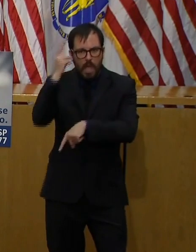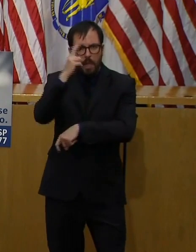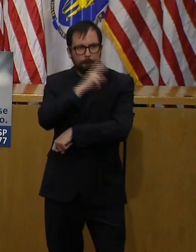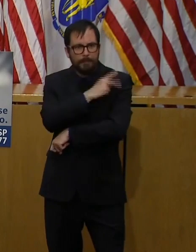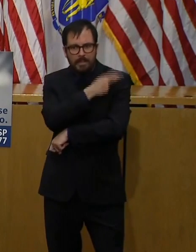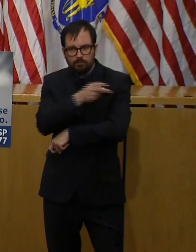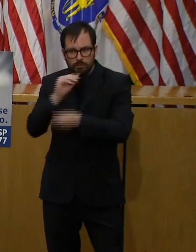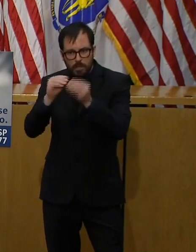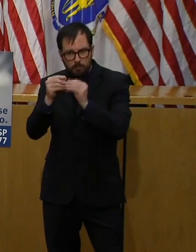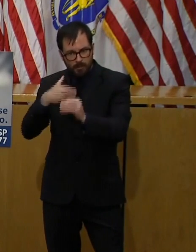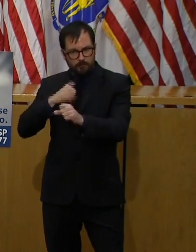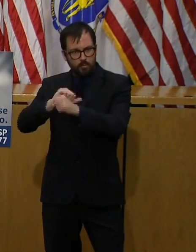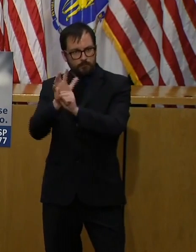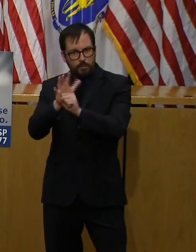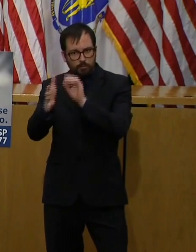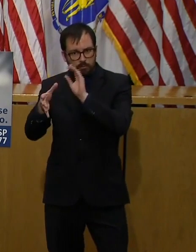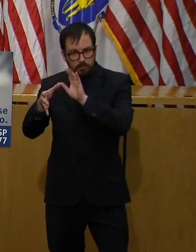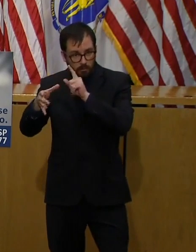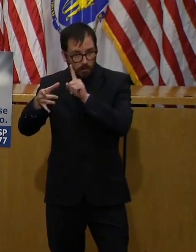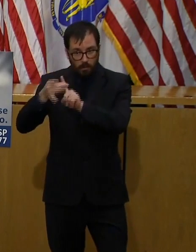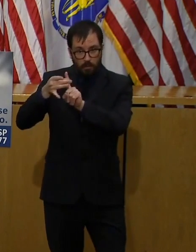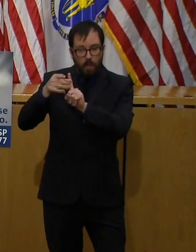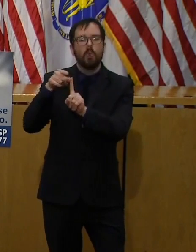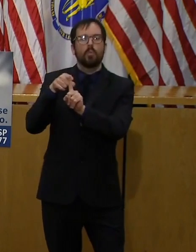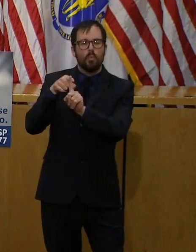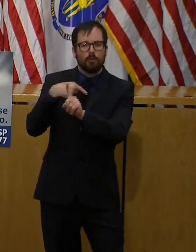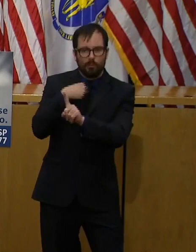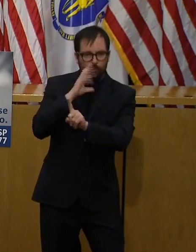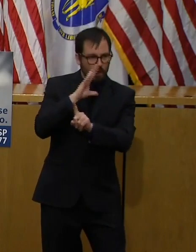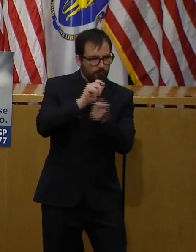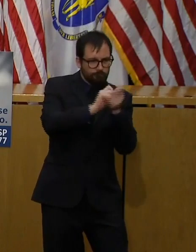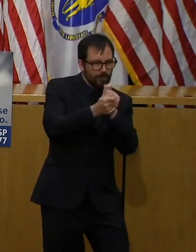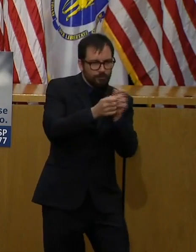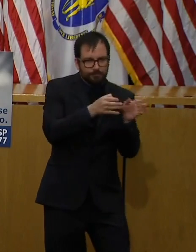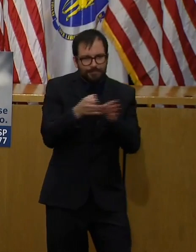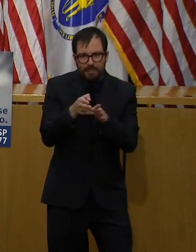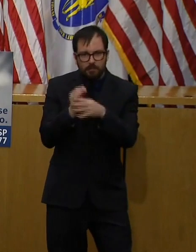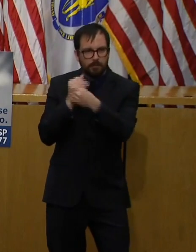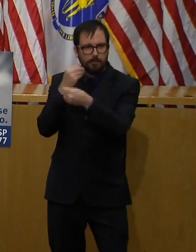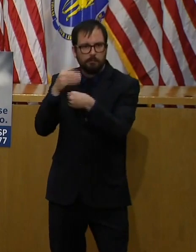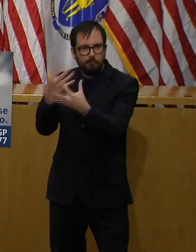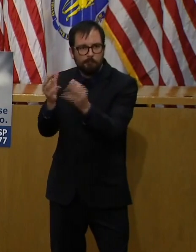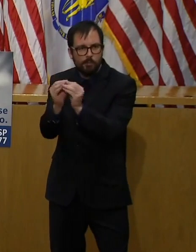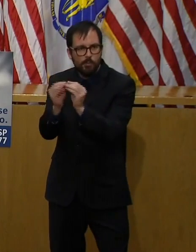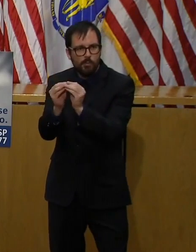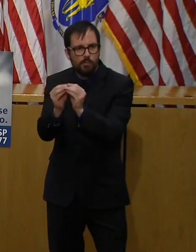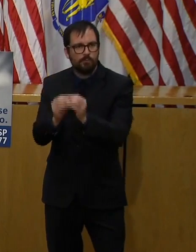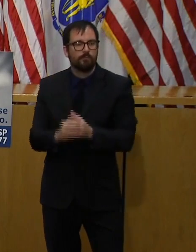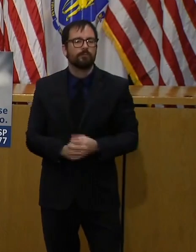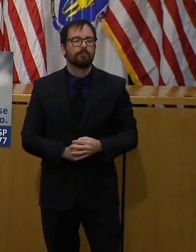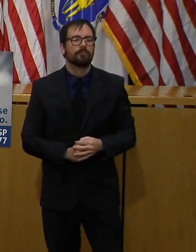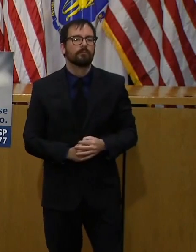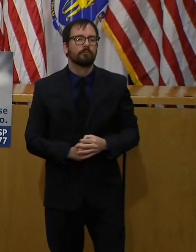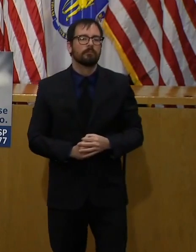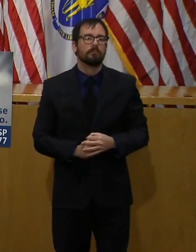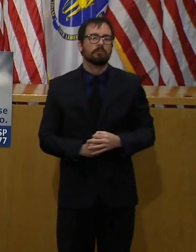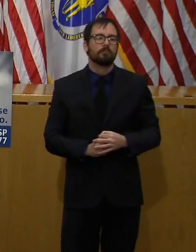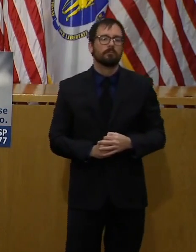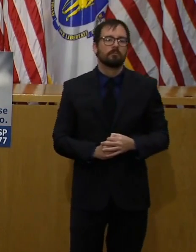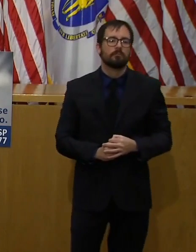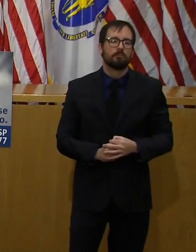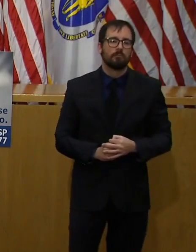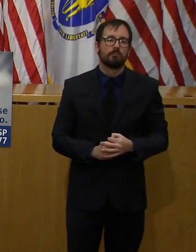that 459, as of this morning, 380 ventilators had been provided to 33 acute care